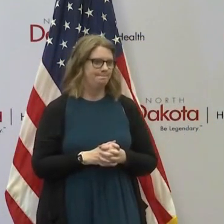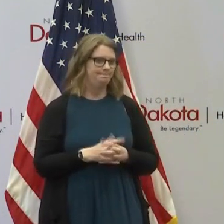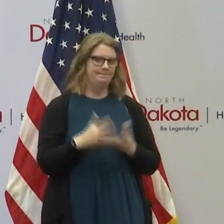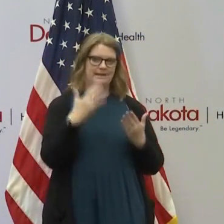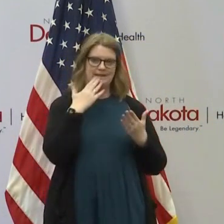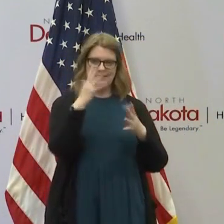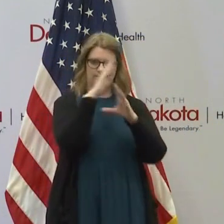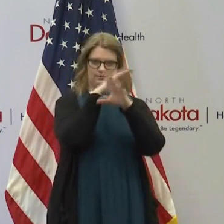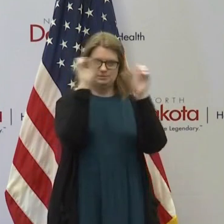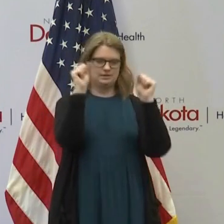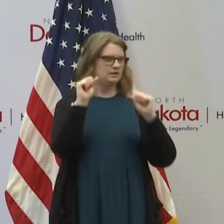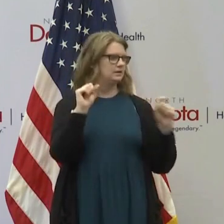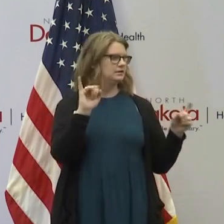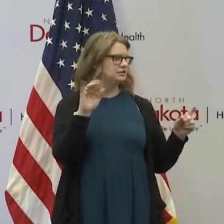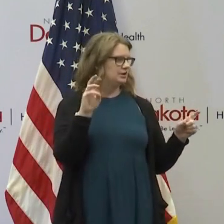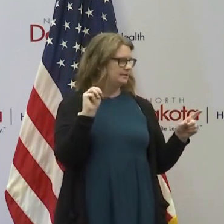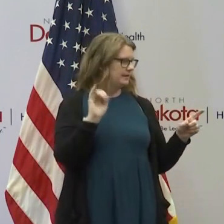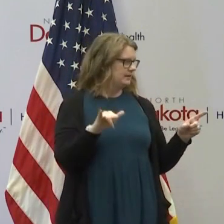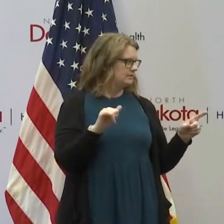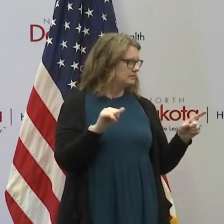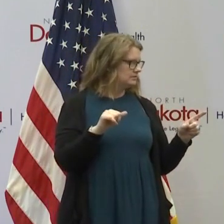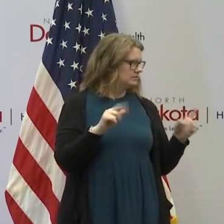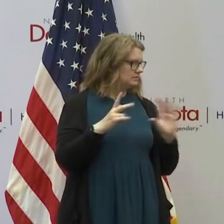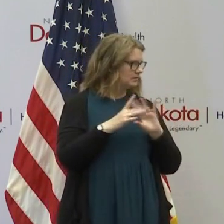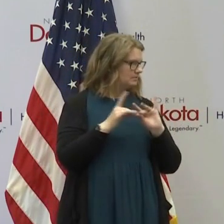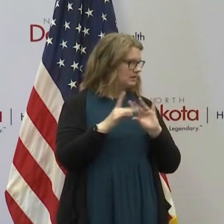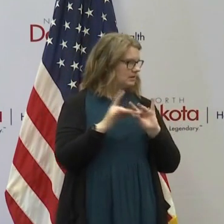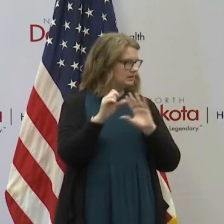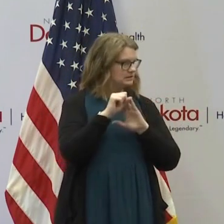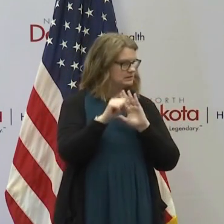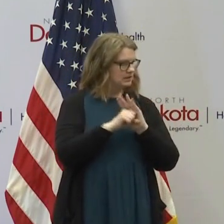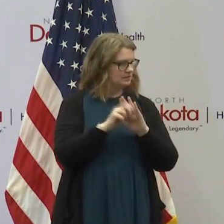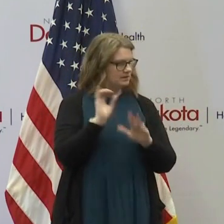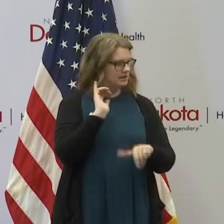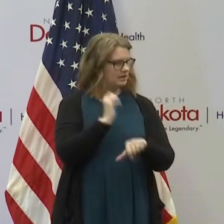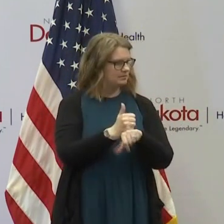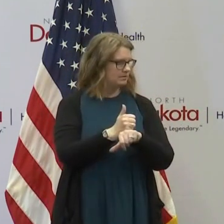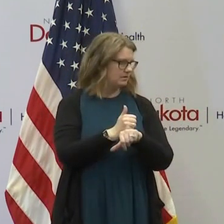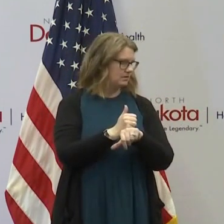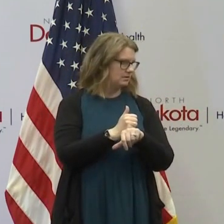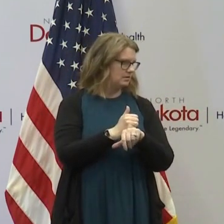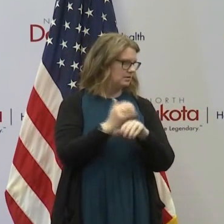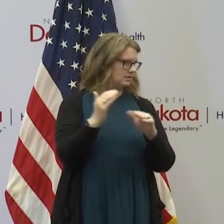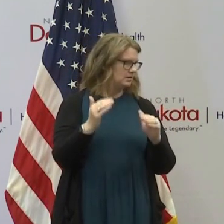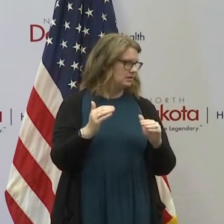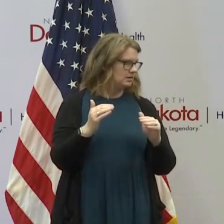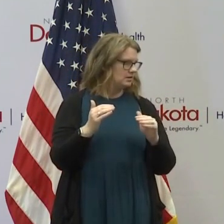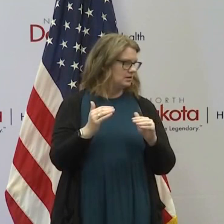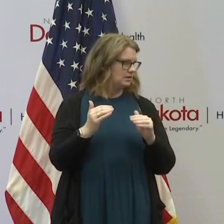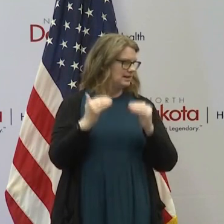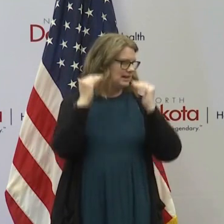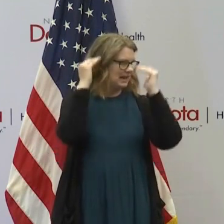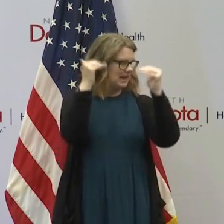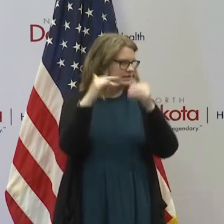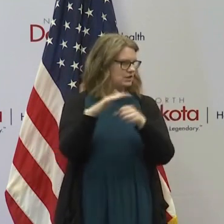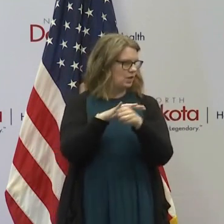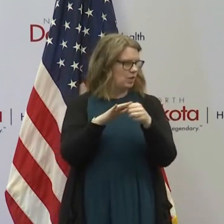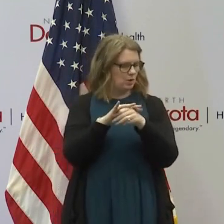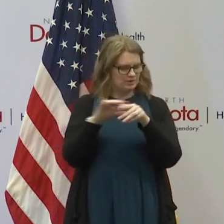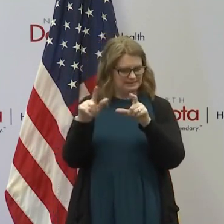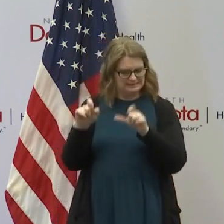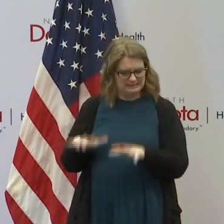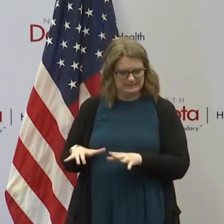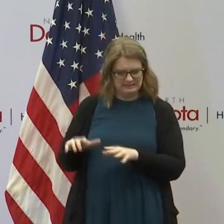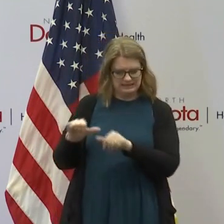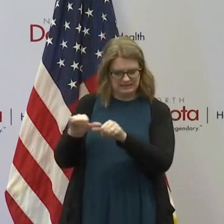Thank you, Superintendent. Jeremy. You mentioned that the state would be implementing an enhanced local testing matrix in the